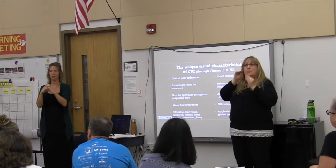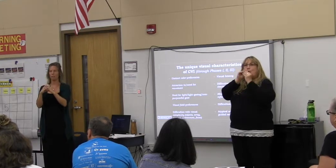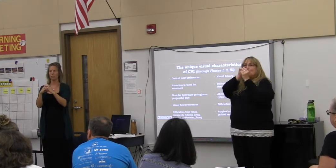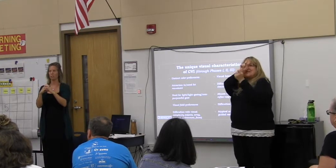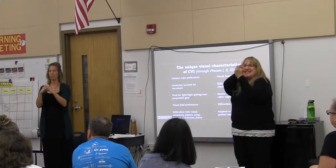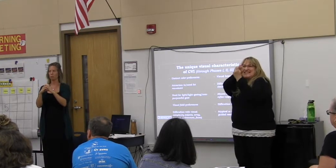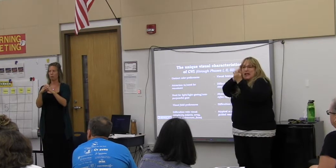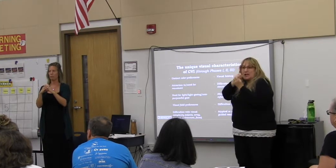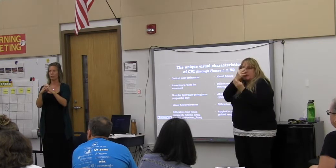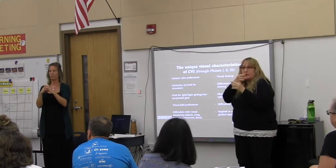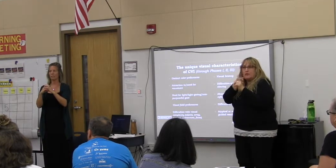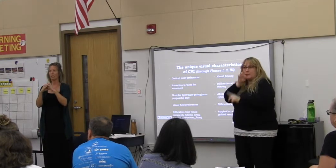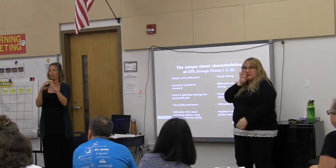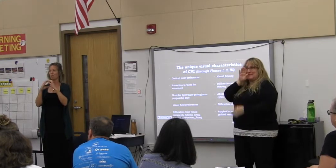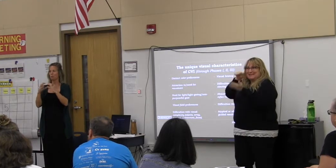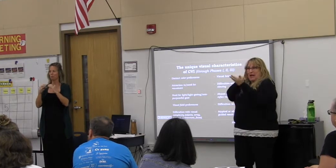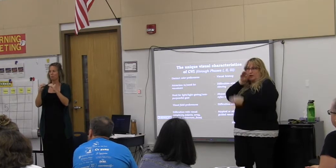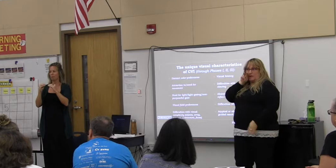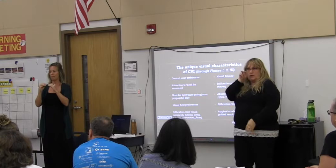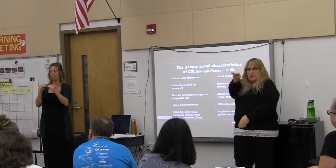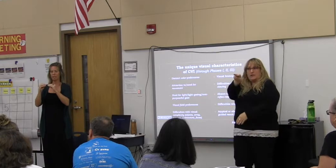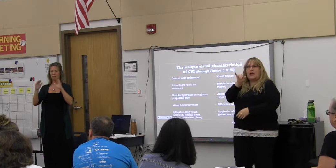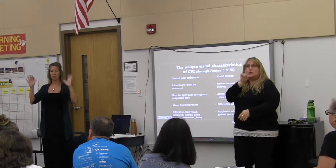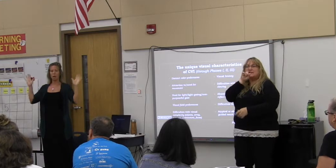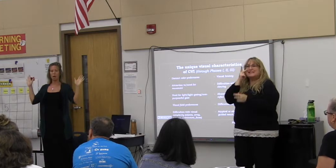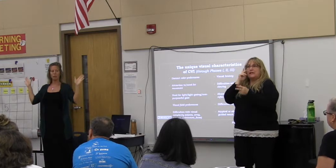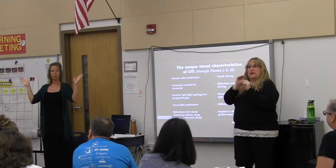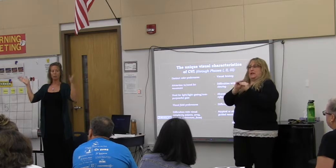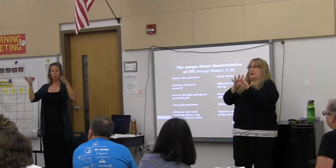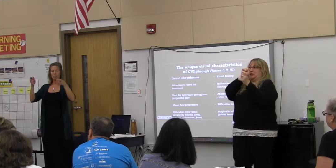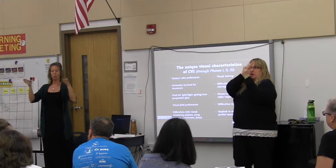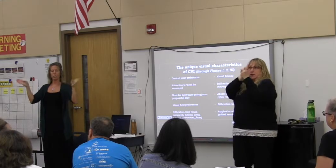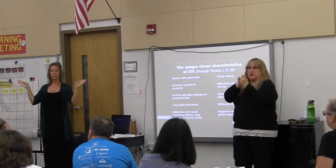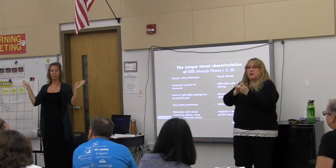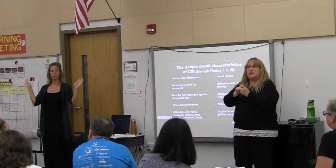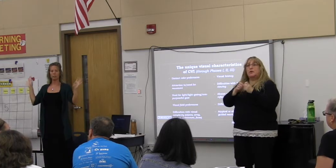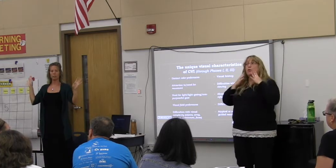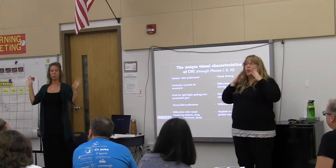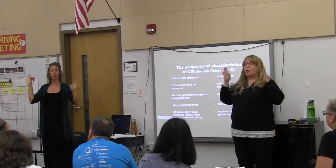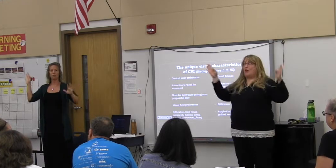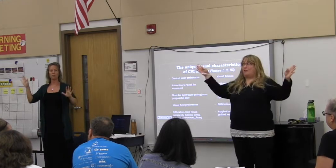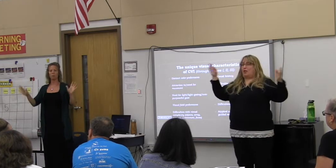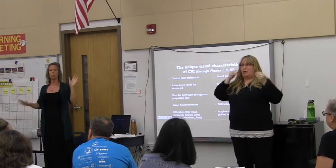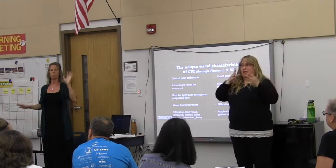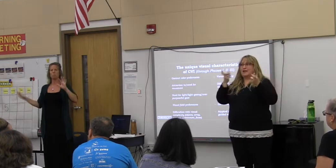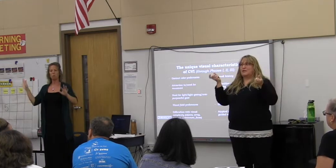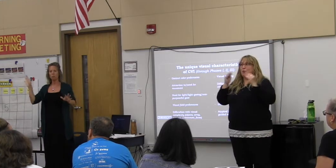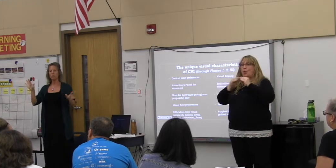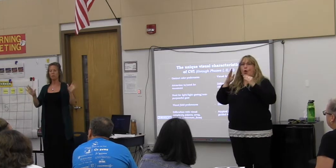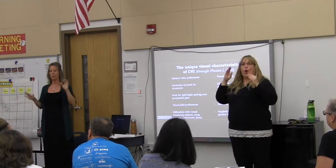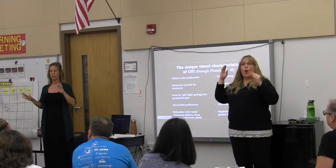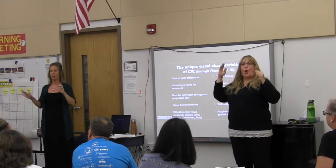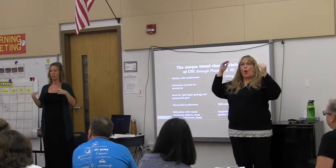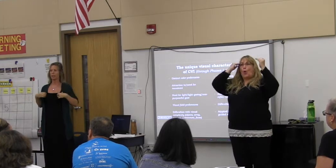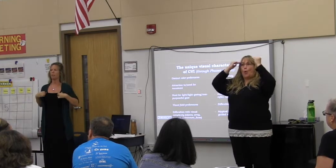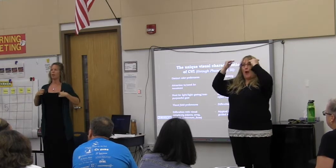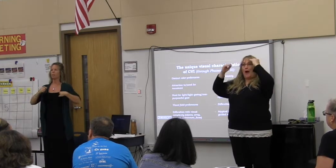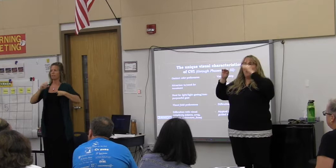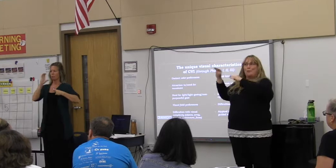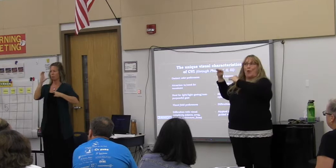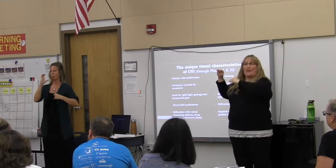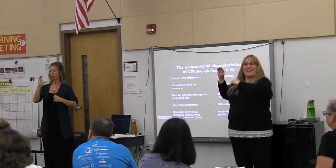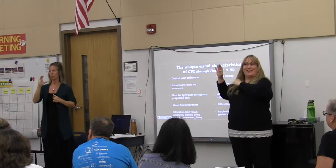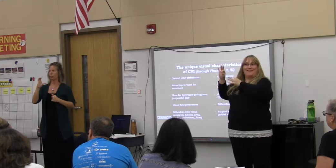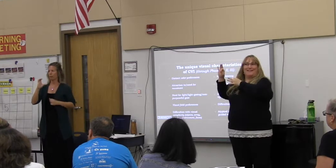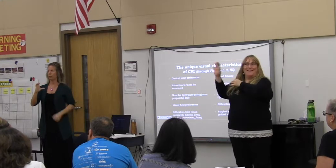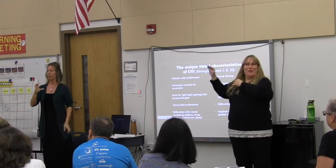detailed information. This is where we can see really big details. Our peripheral information gives us awareness of more movements and things like that,